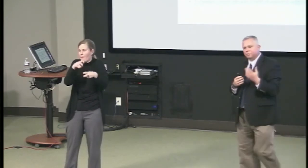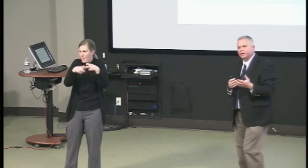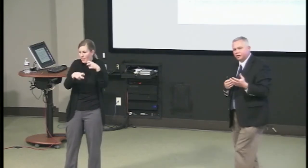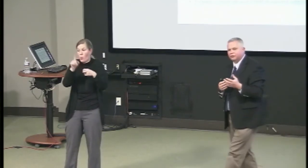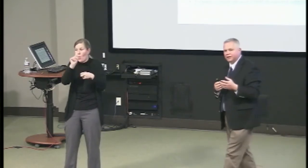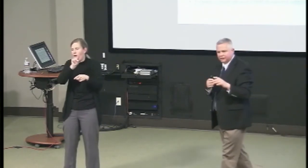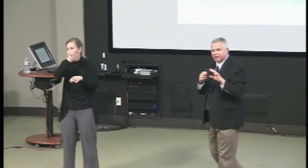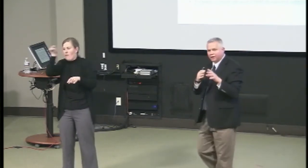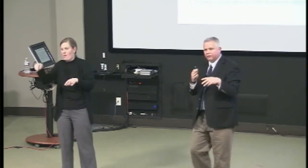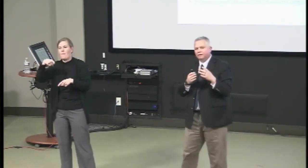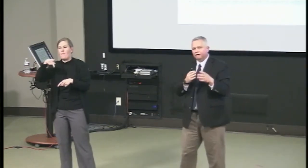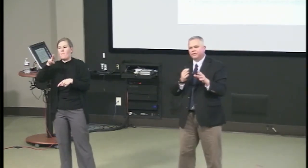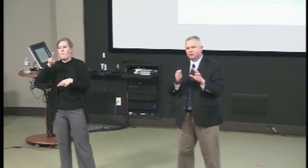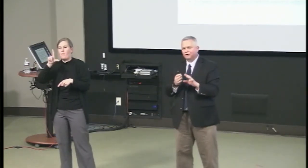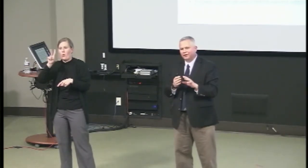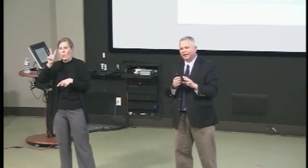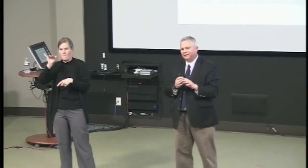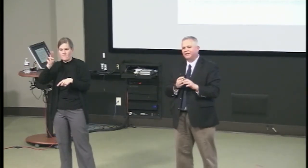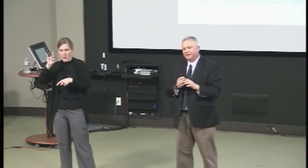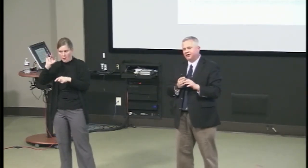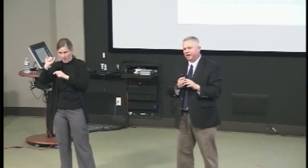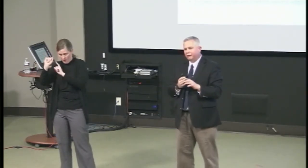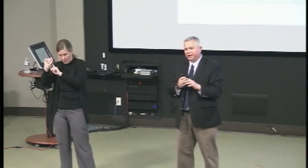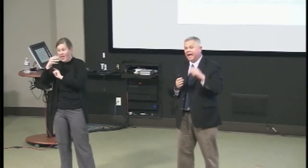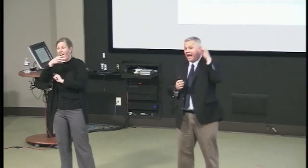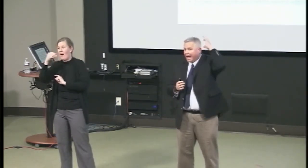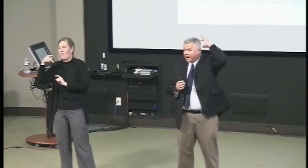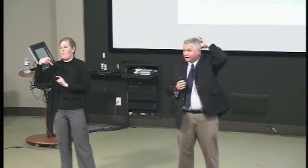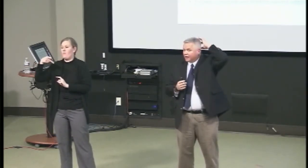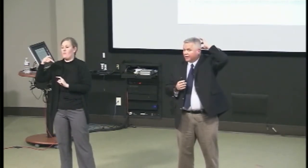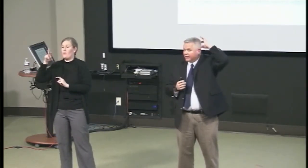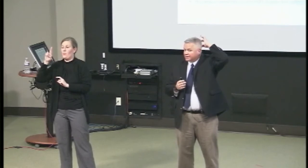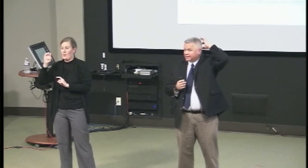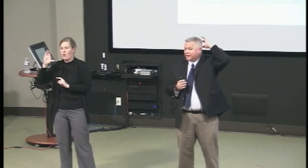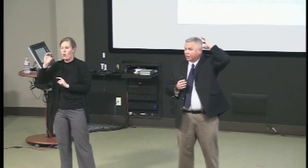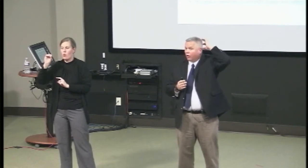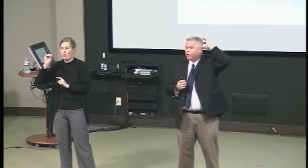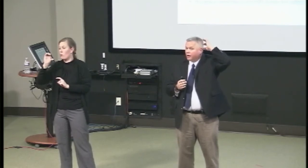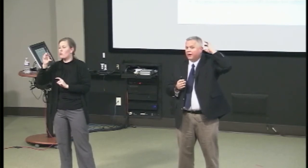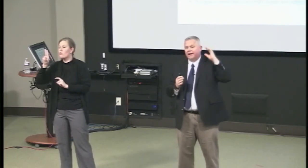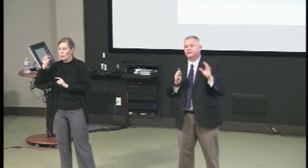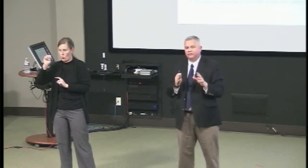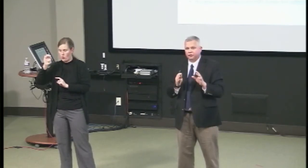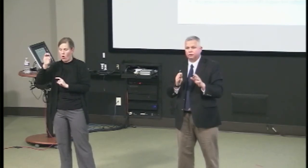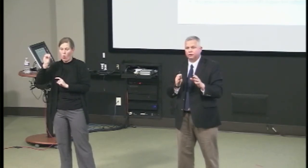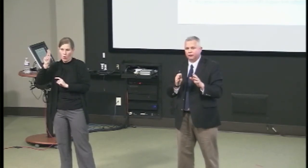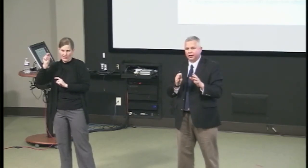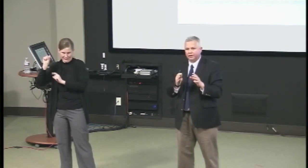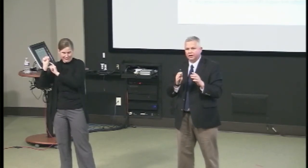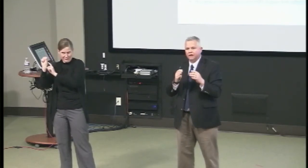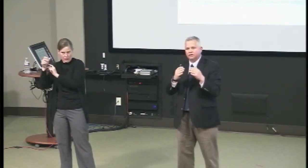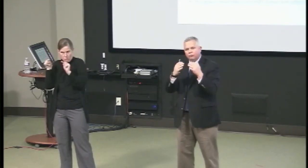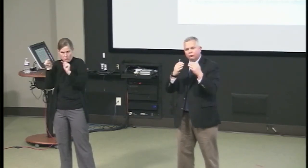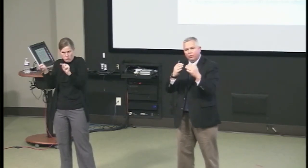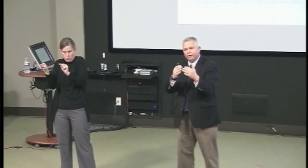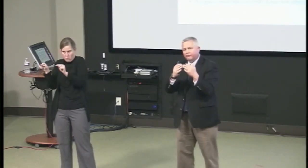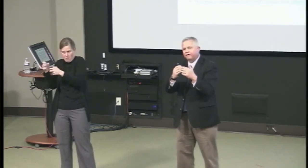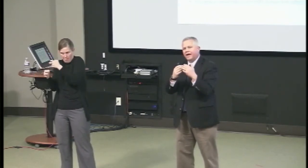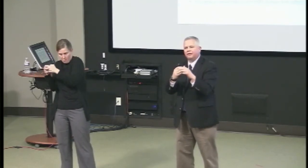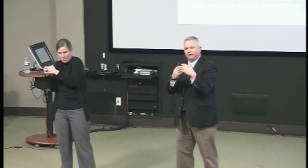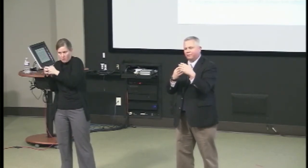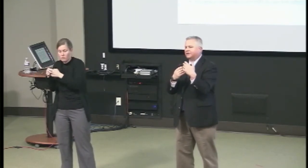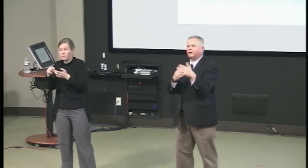certain, and in the precuneus and other visual selective attention areas, and extending all the way back into visual cortex. So